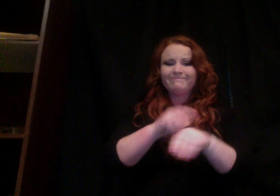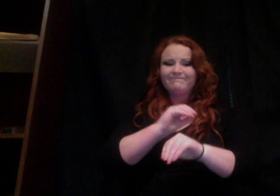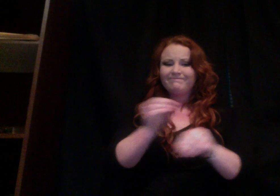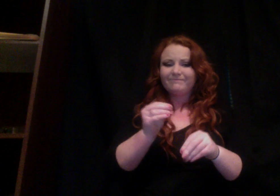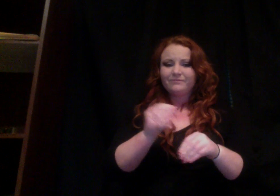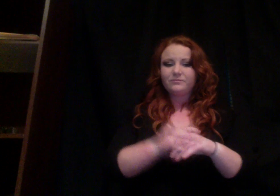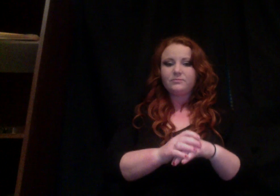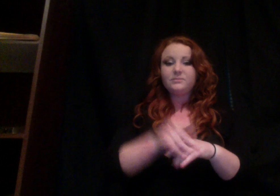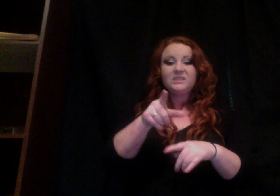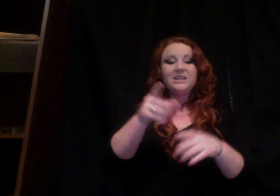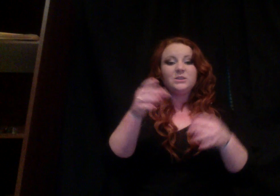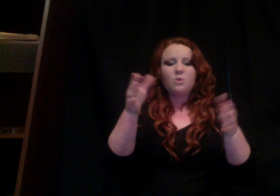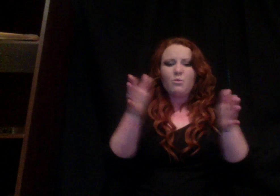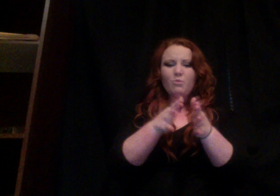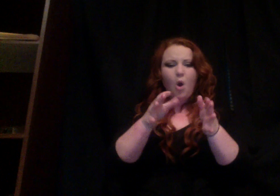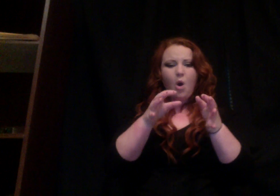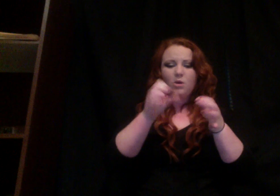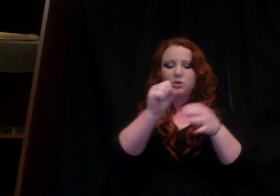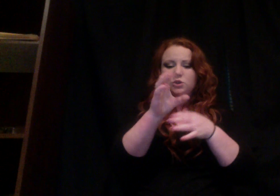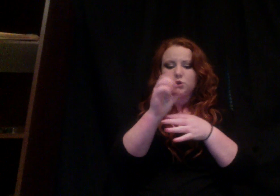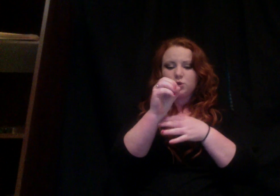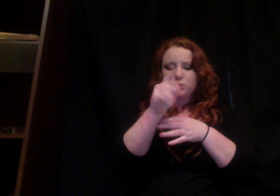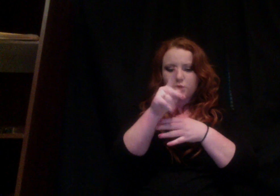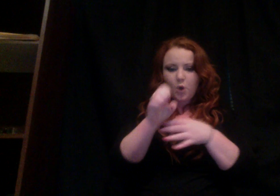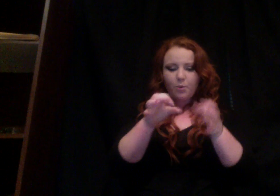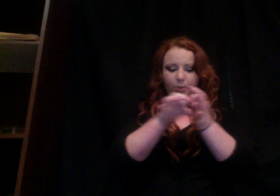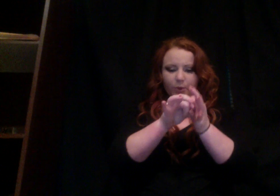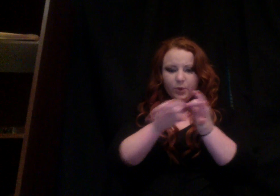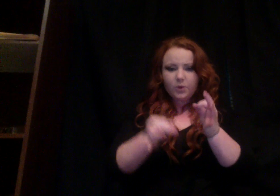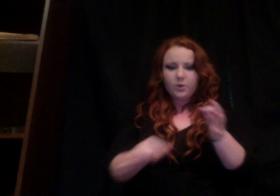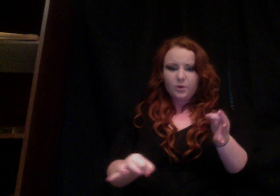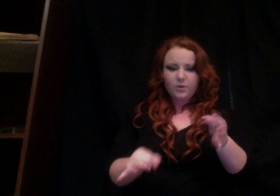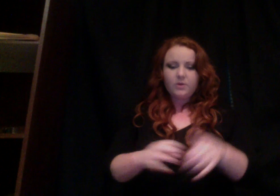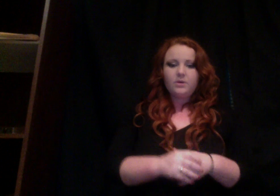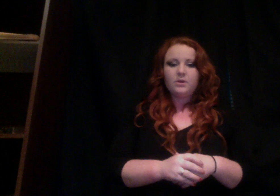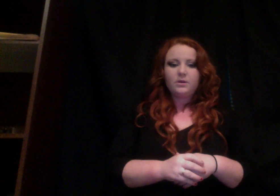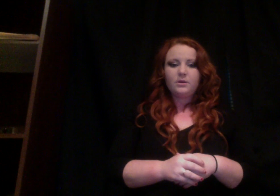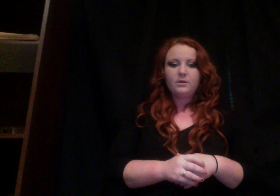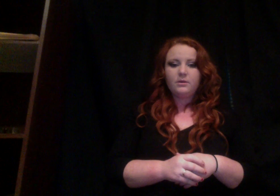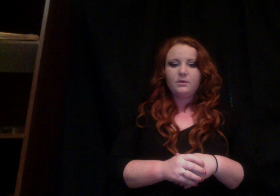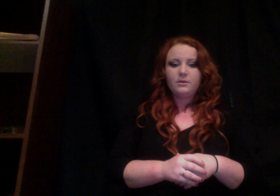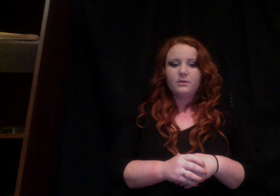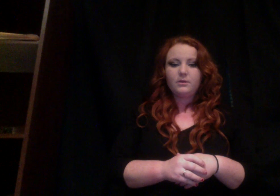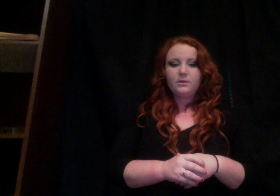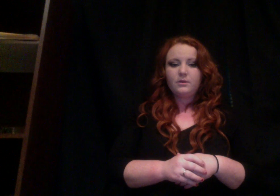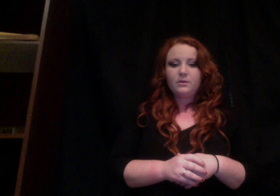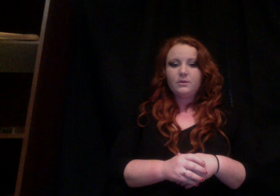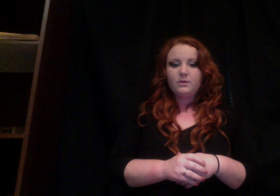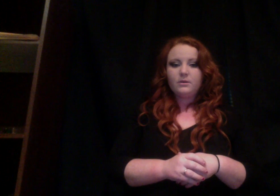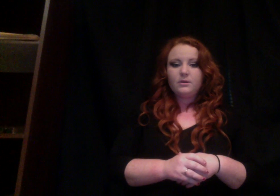small. It's smaller than most food you swallow. The diameter of the scope is actually smaller than a Tylenol